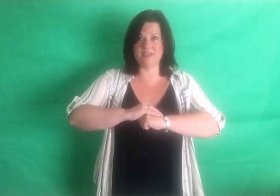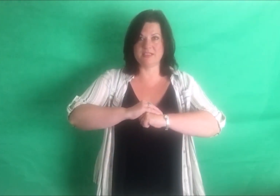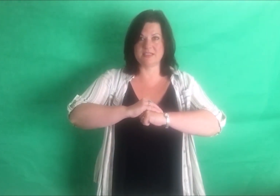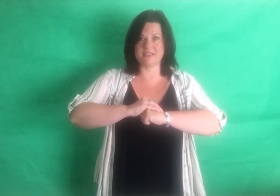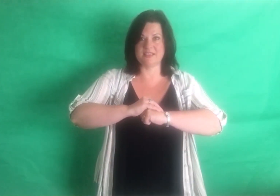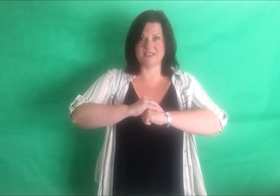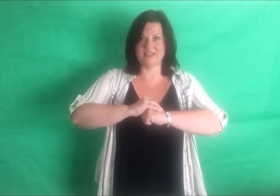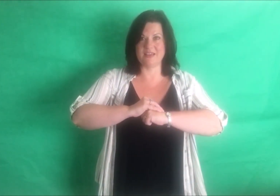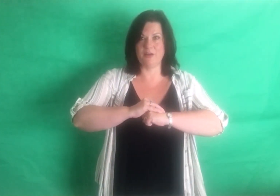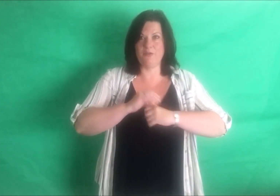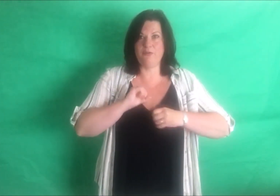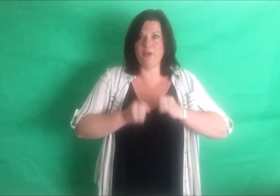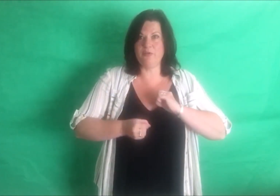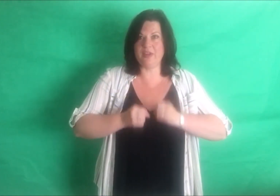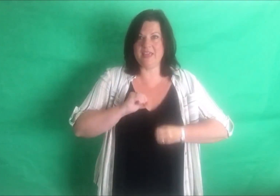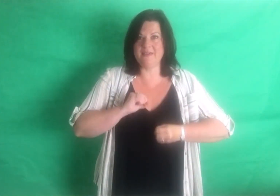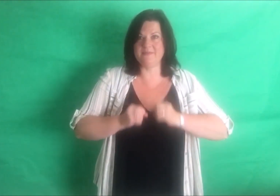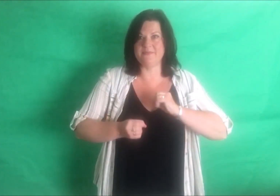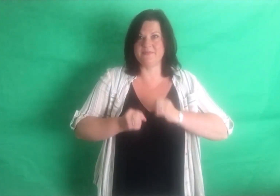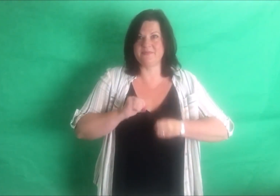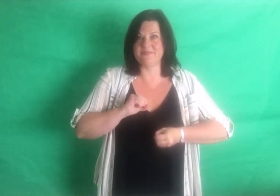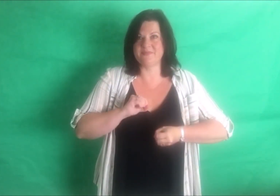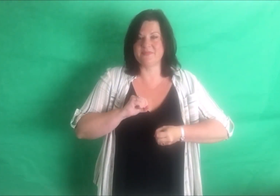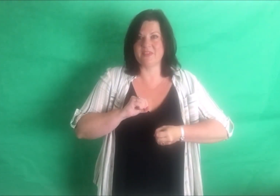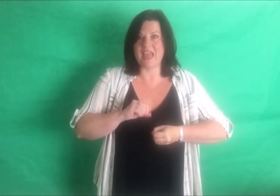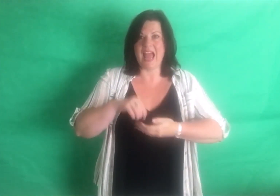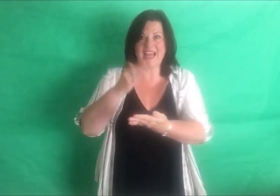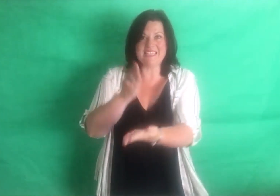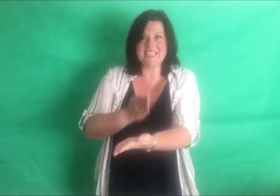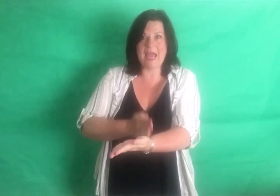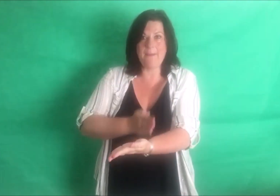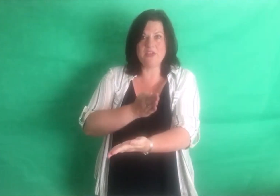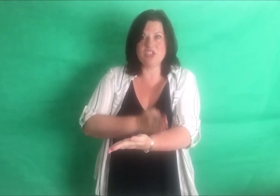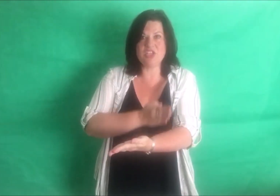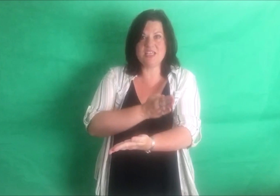cauliflowers fluffy and cabbages